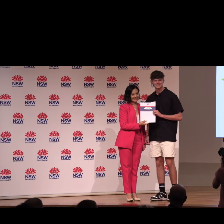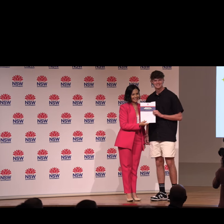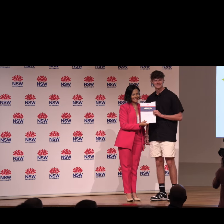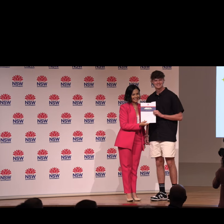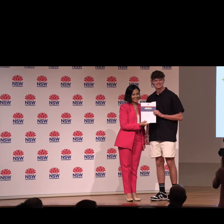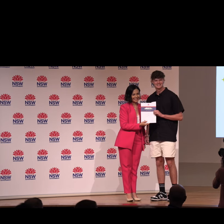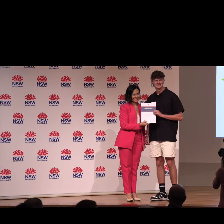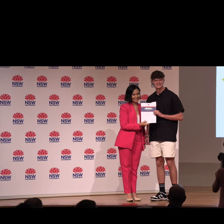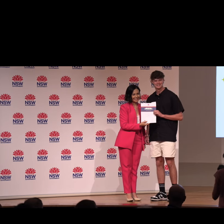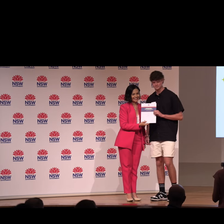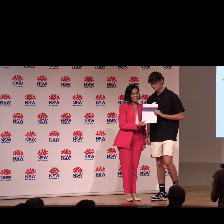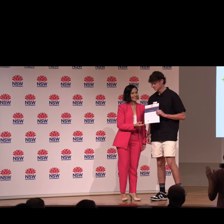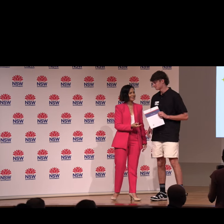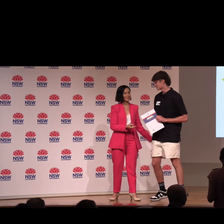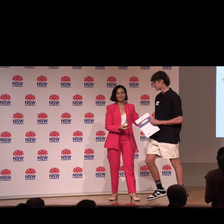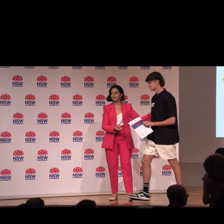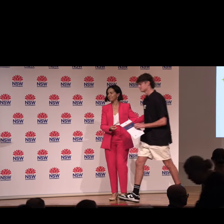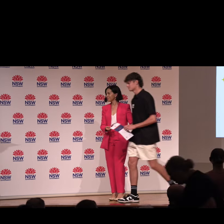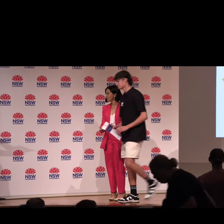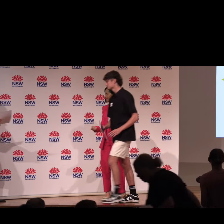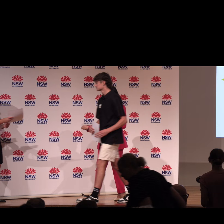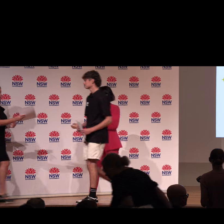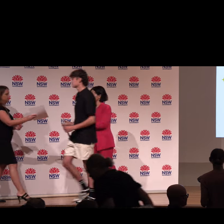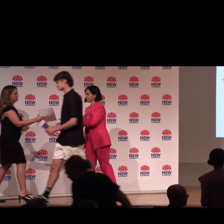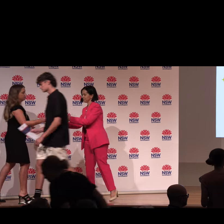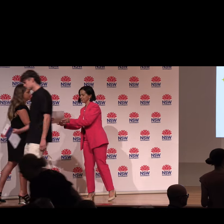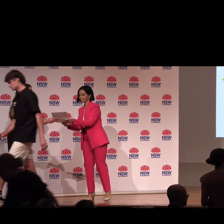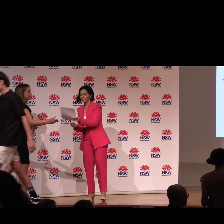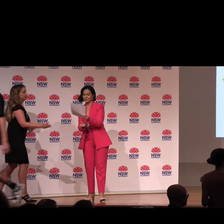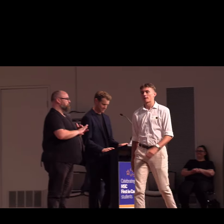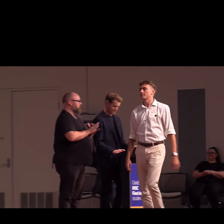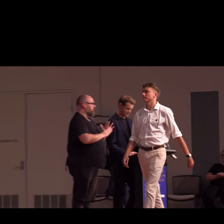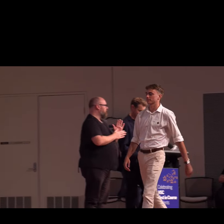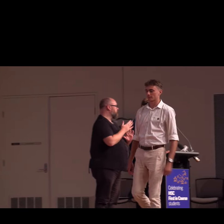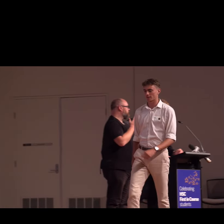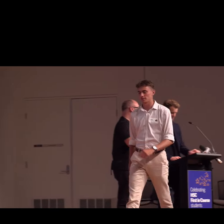In construction examination, Charlie Mooney, Cronulla High.